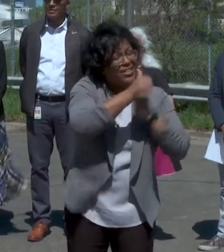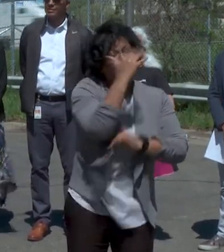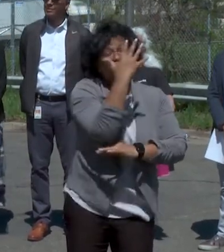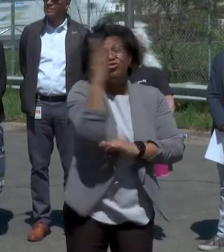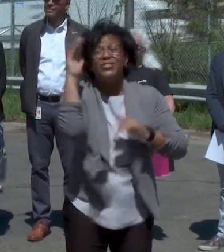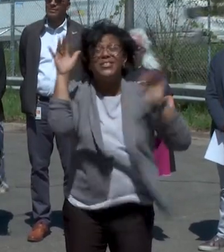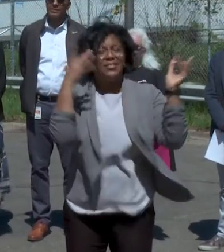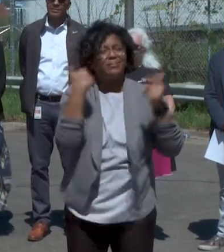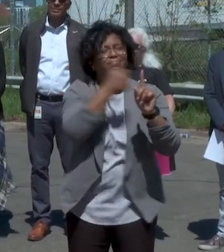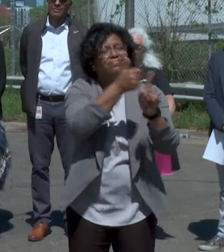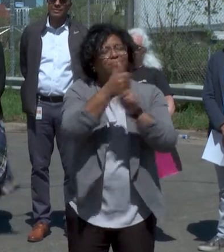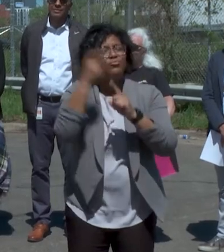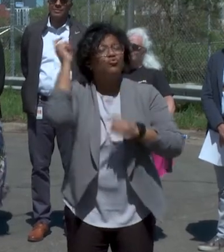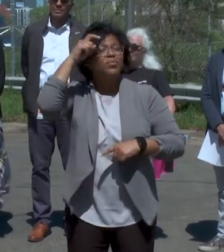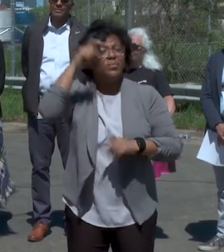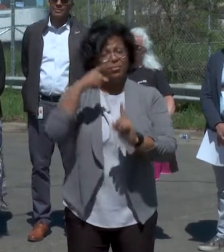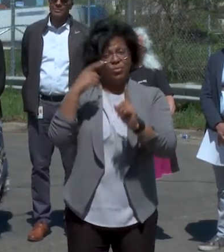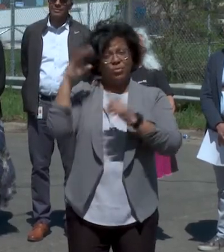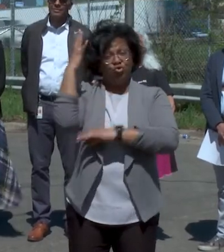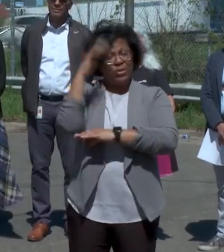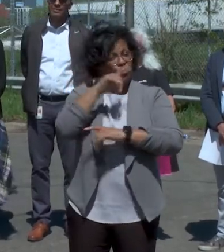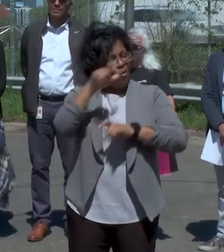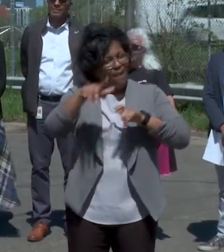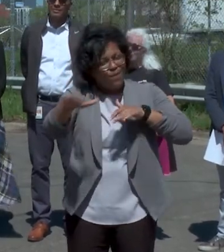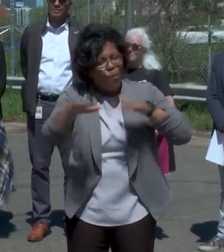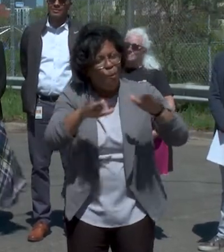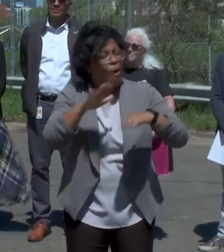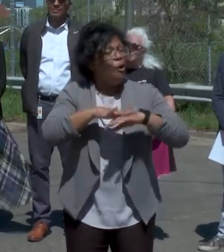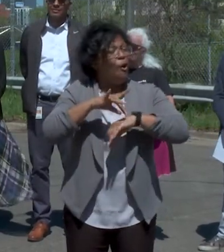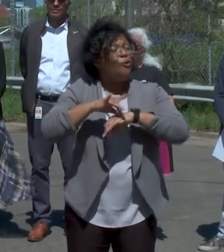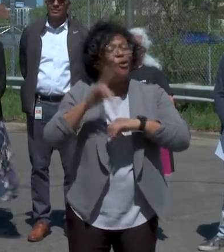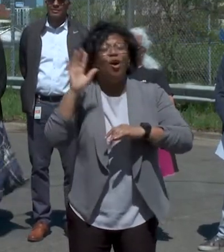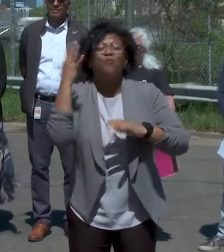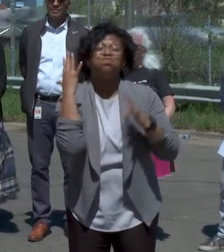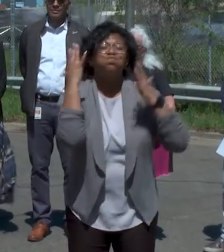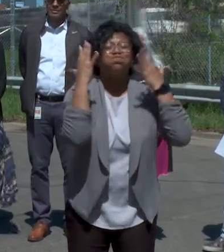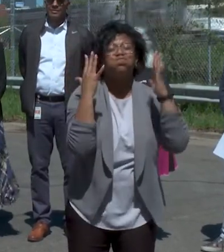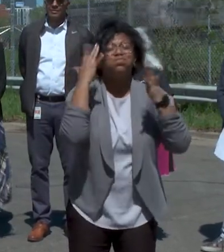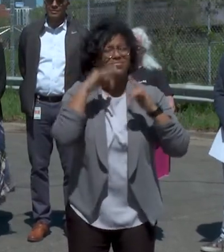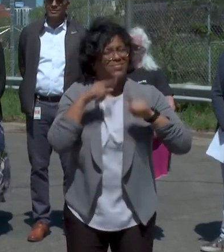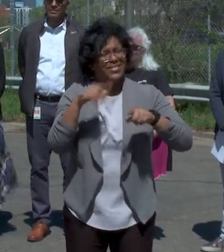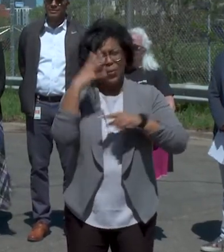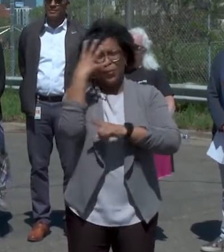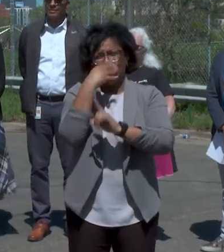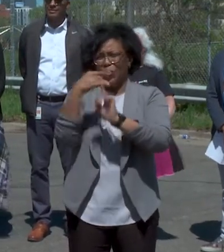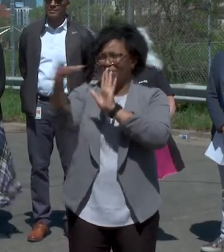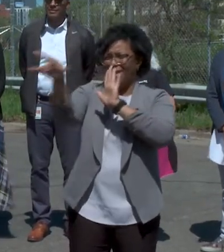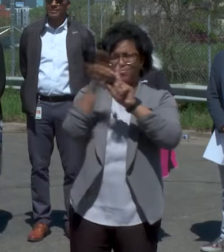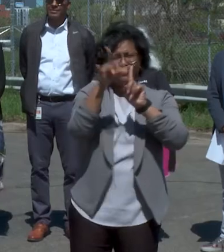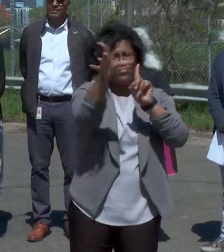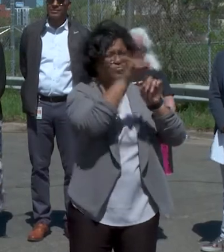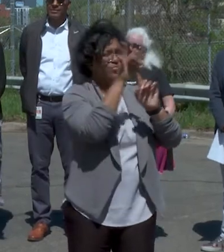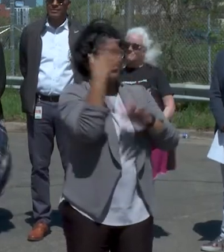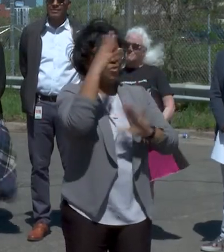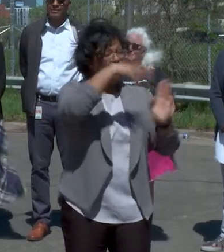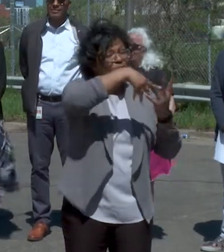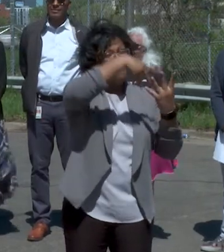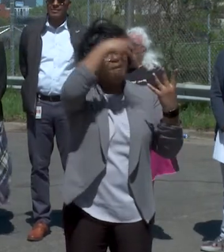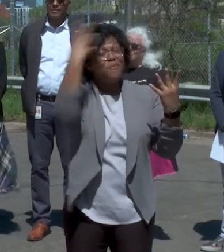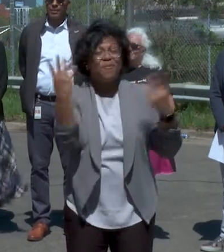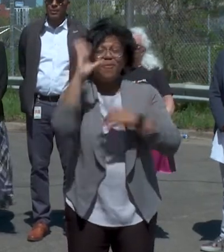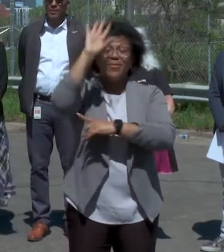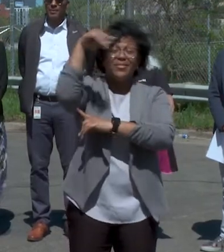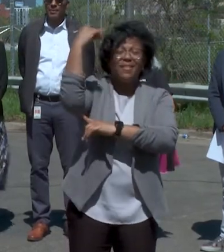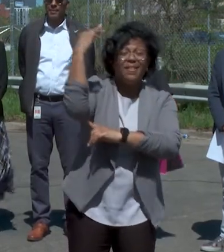the earth for beauty or for bread. Beauty will come to them in the rainbow, in the sunlight, and the